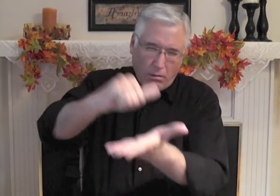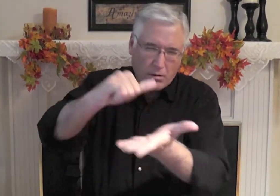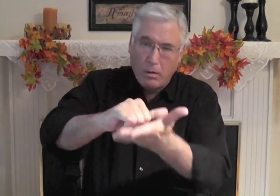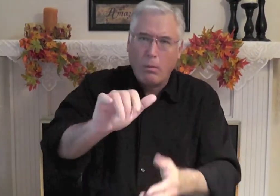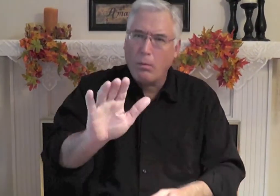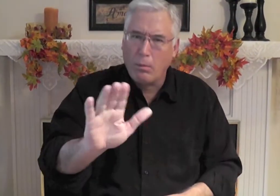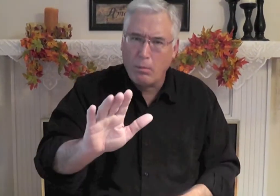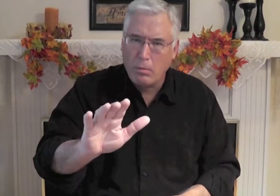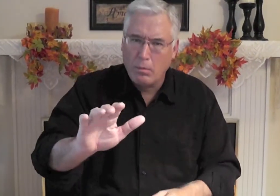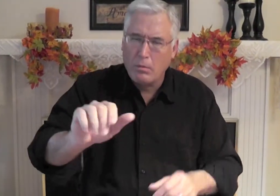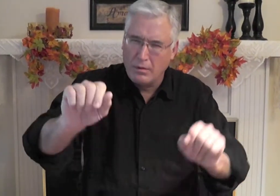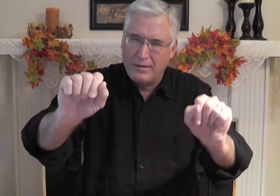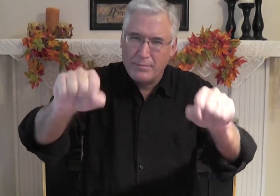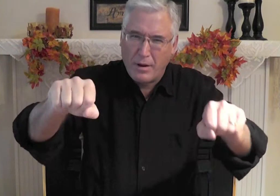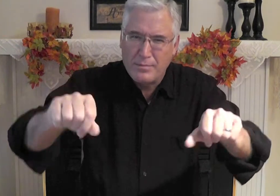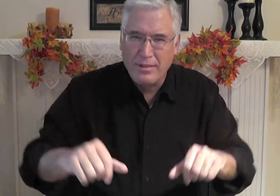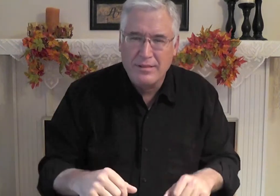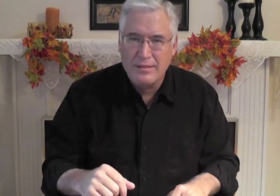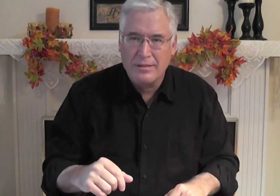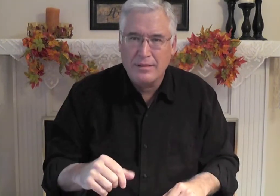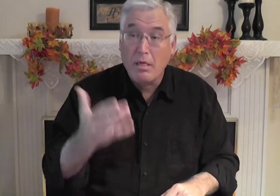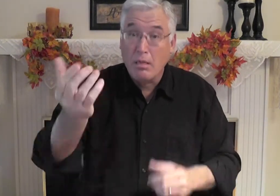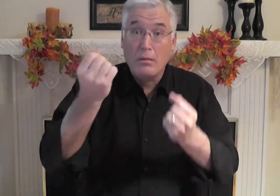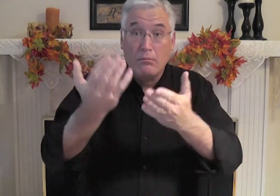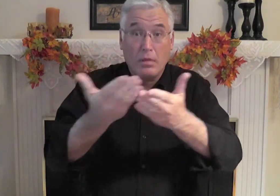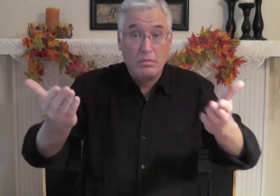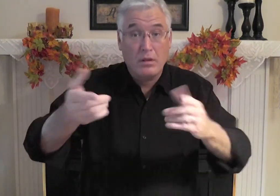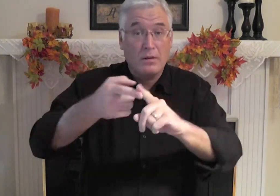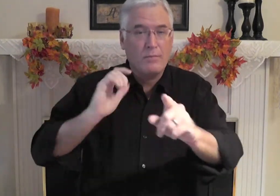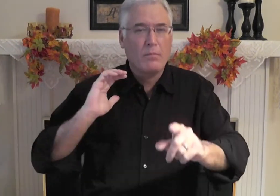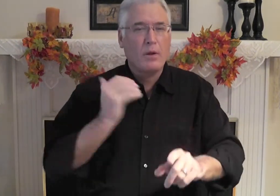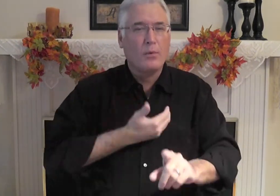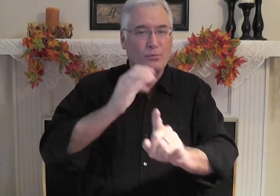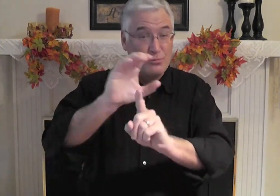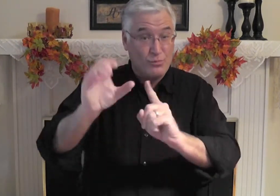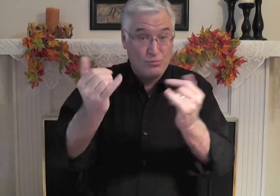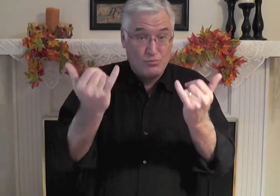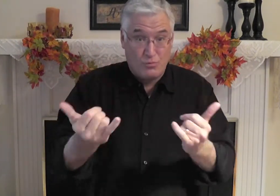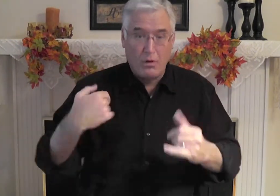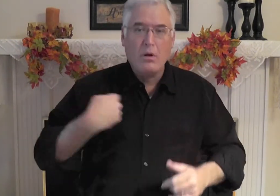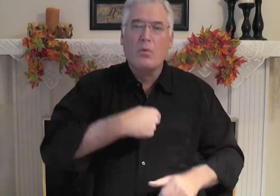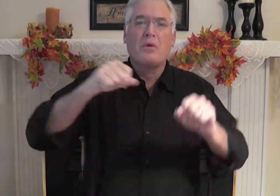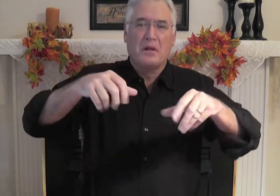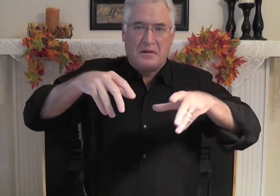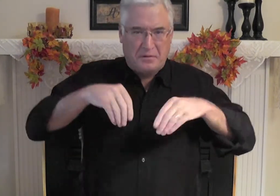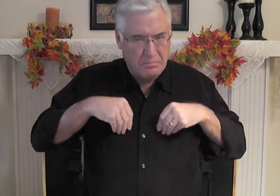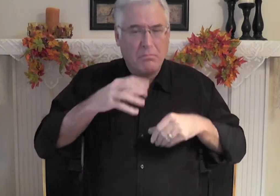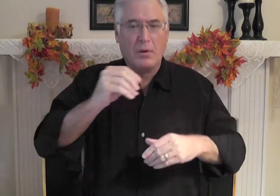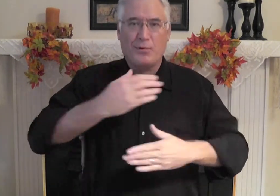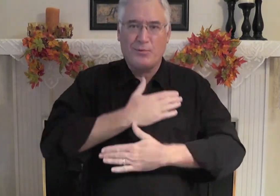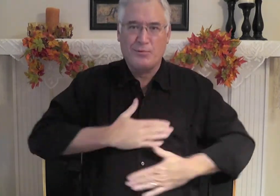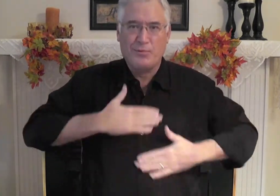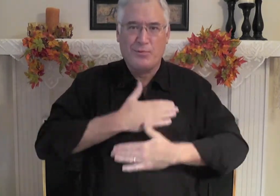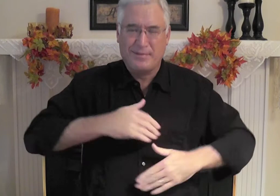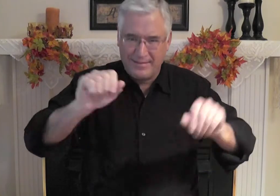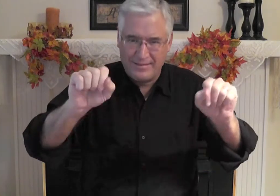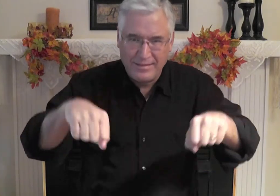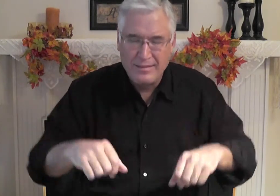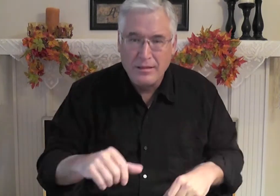It's not impossible for us in all situations. There's things that we can do. In fact, in our culture, there's things that